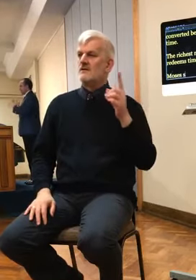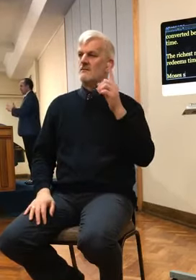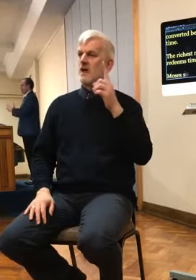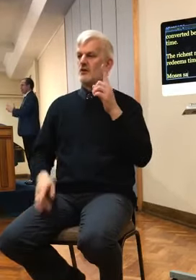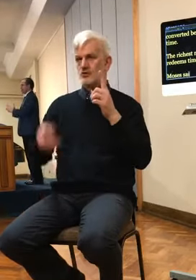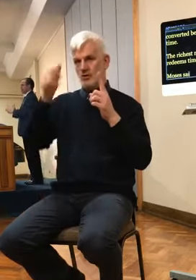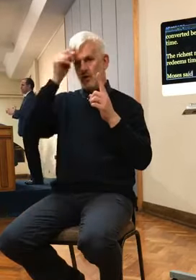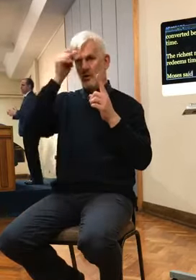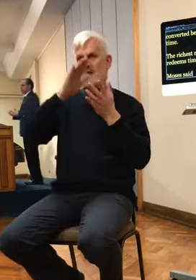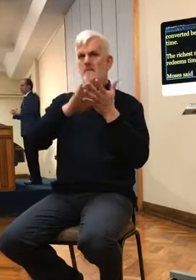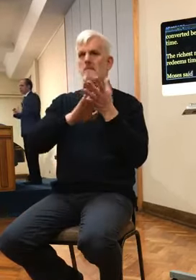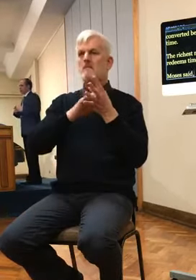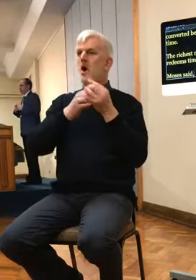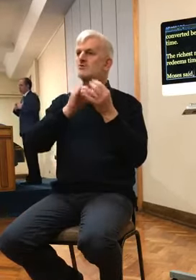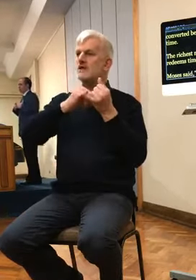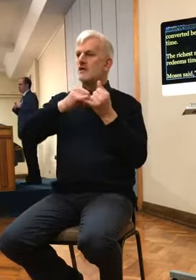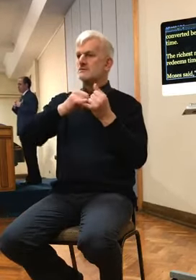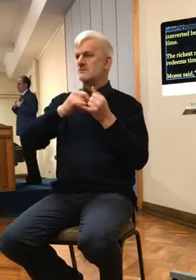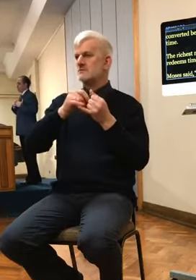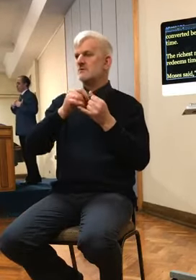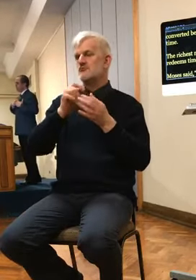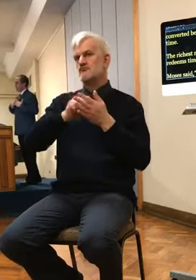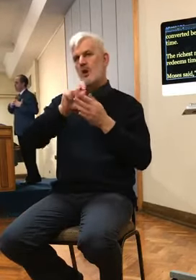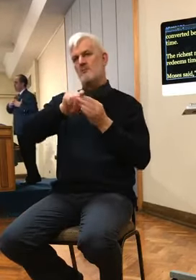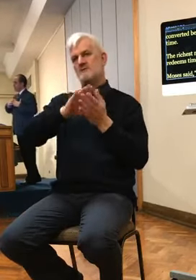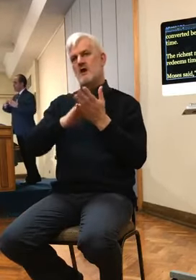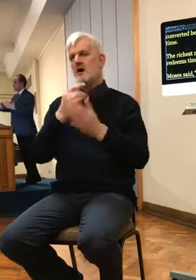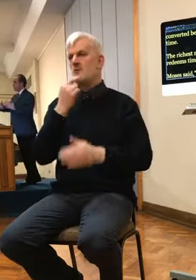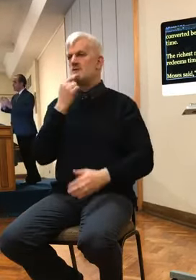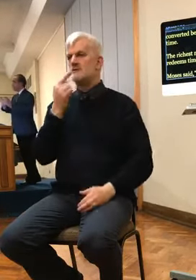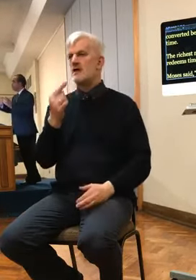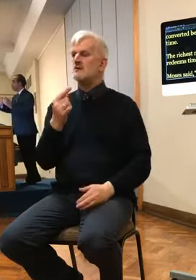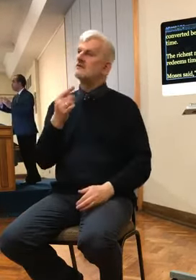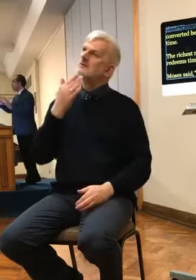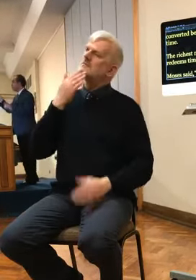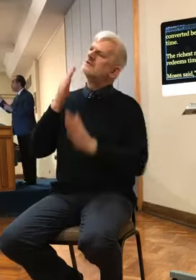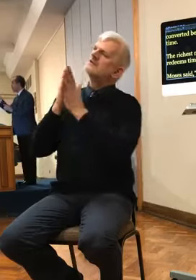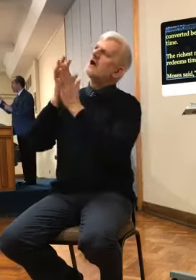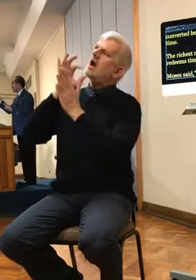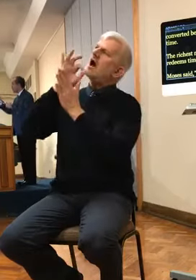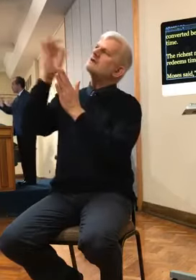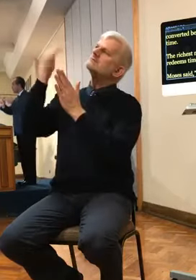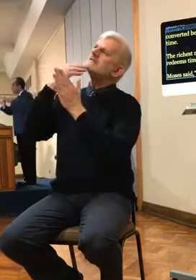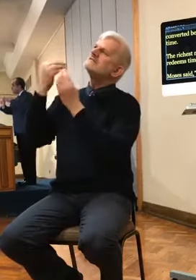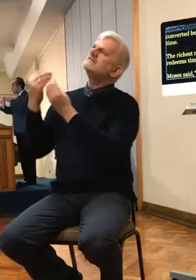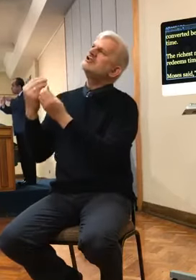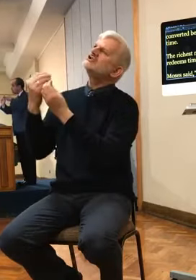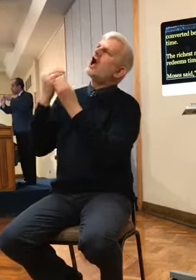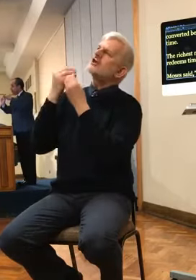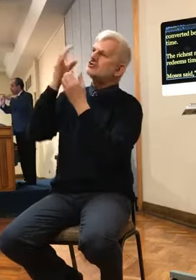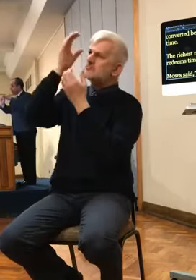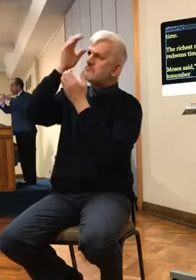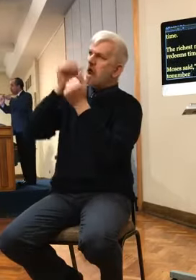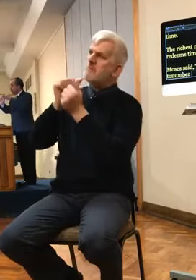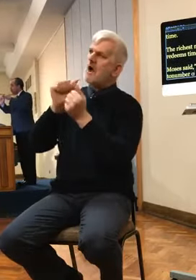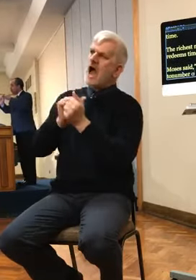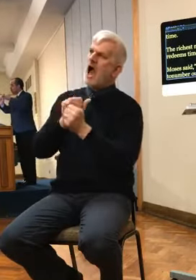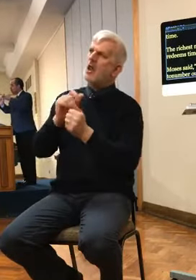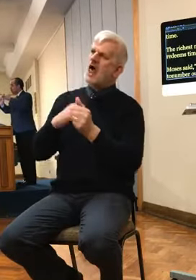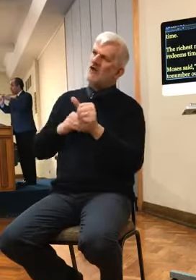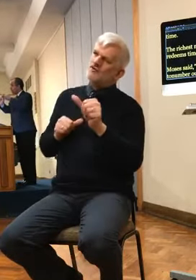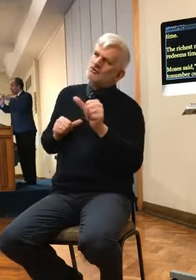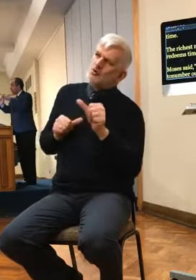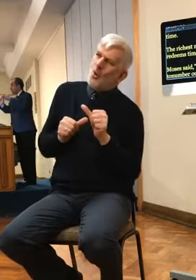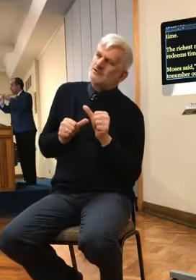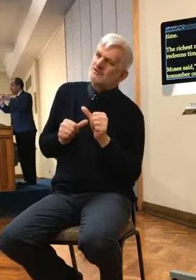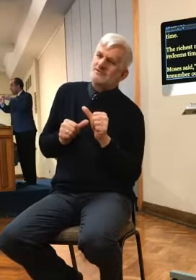our days so that we can apply our hearts unto wisdom. You see again the relationship between